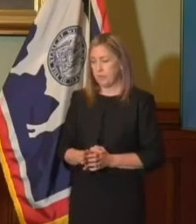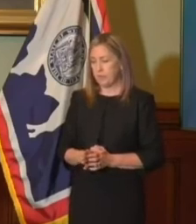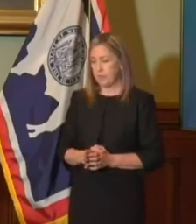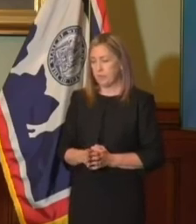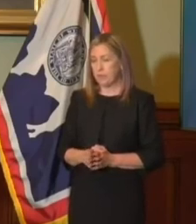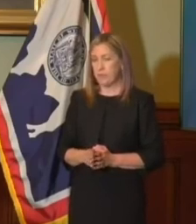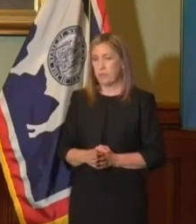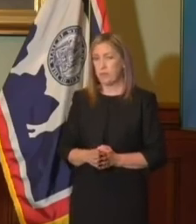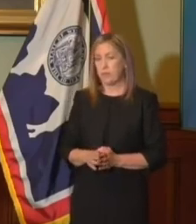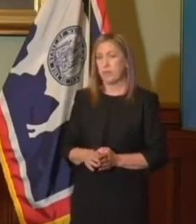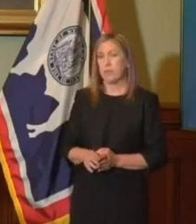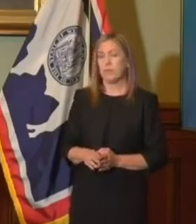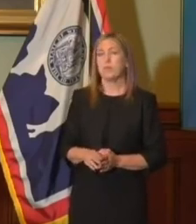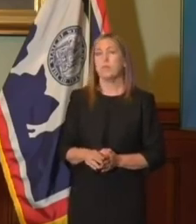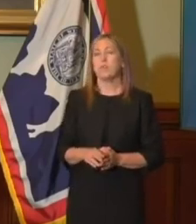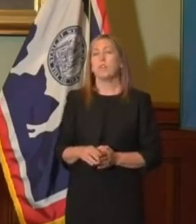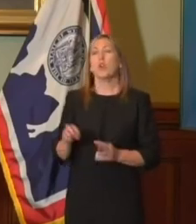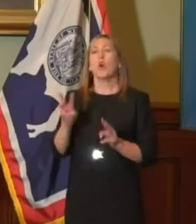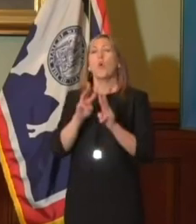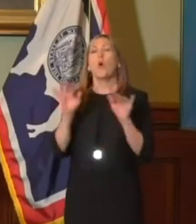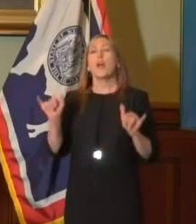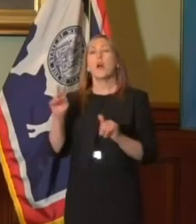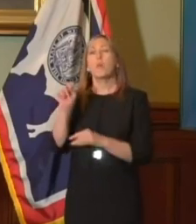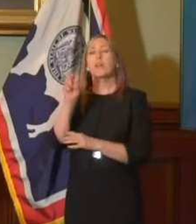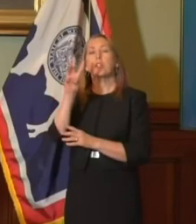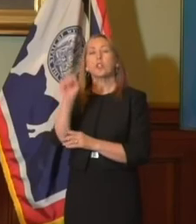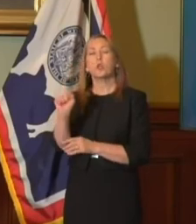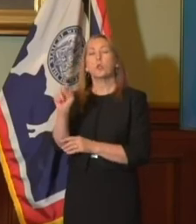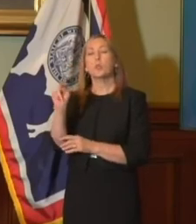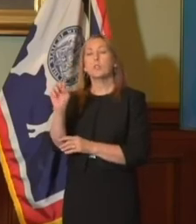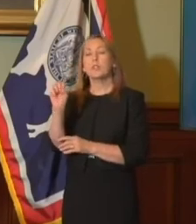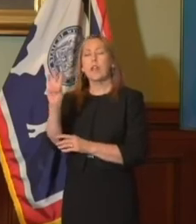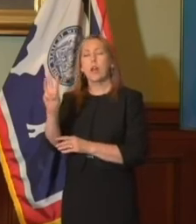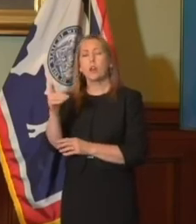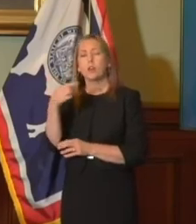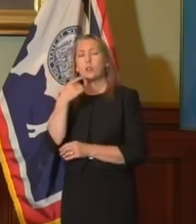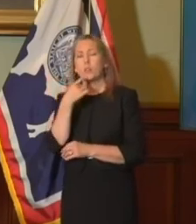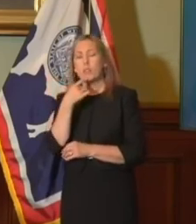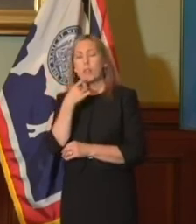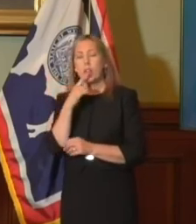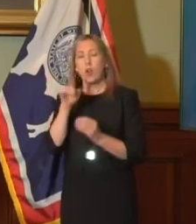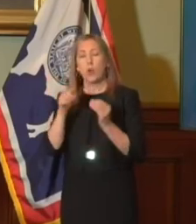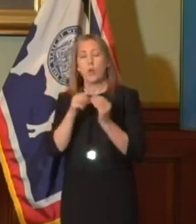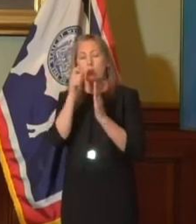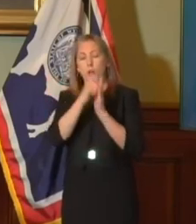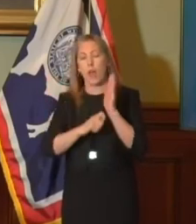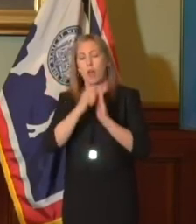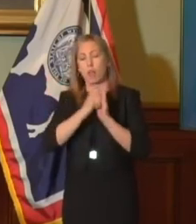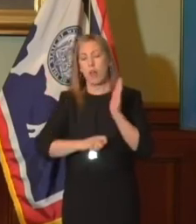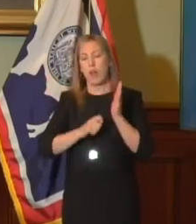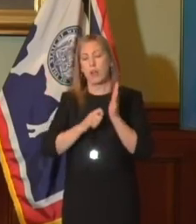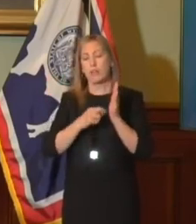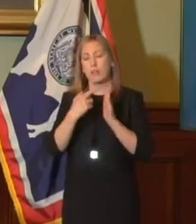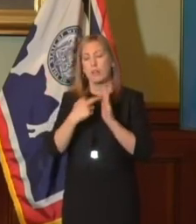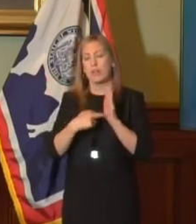Governor, this is Max Cotton with Wyoming News Now. You mentioned when you outlined the guidelines